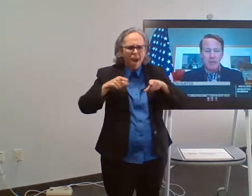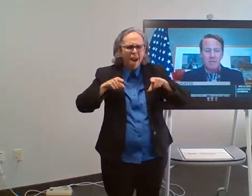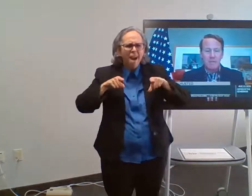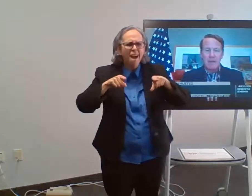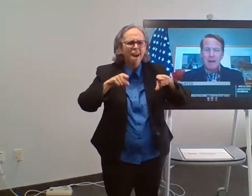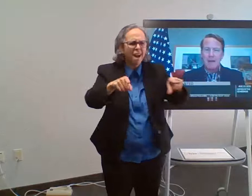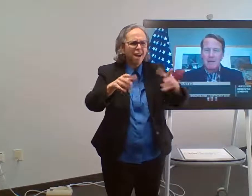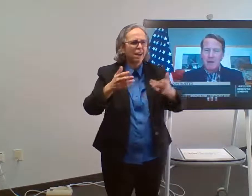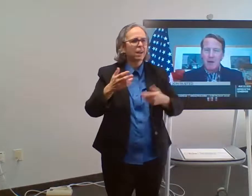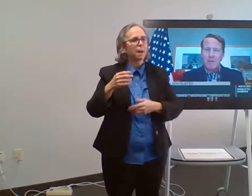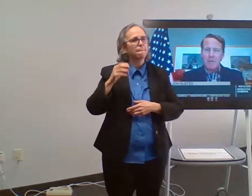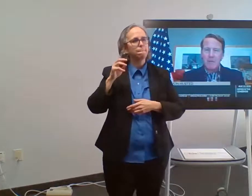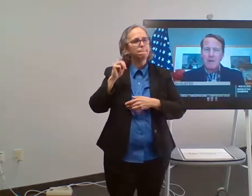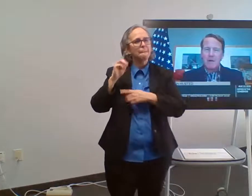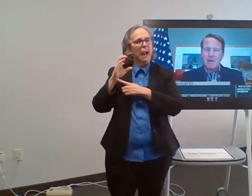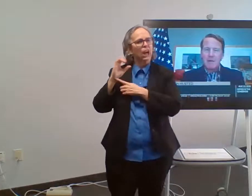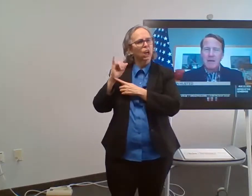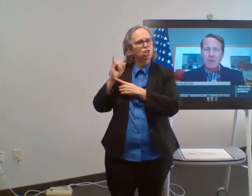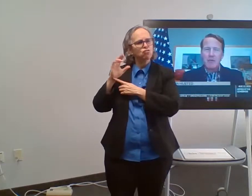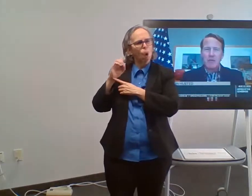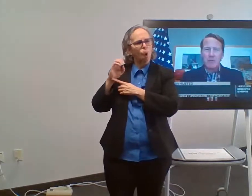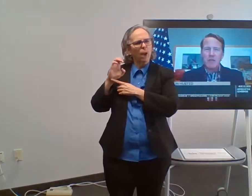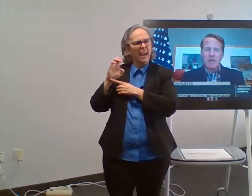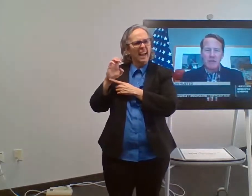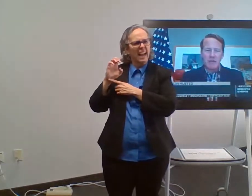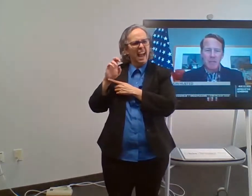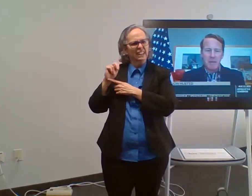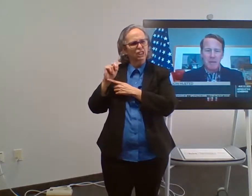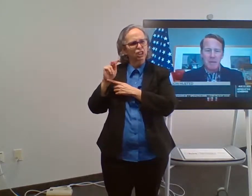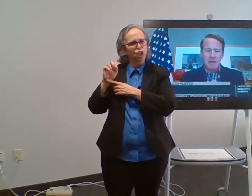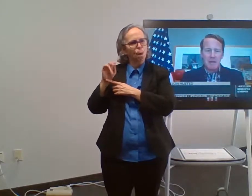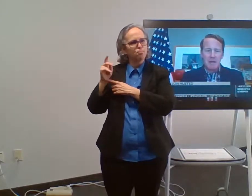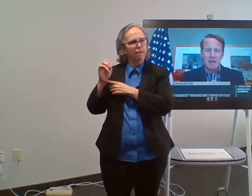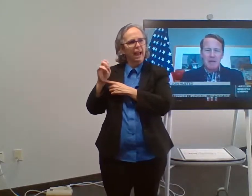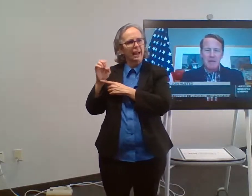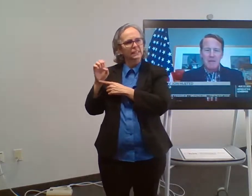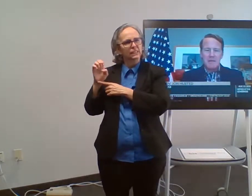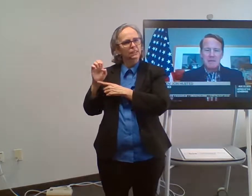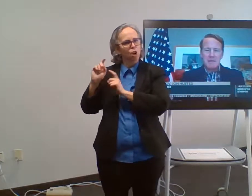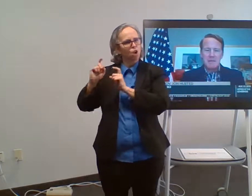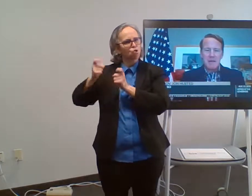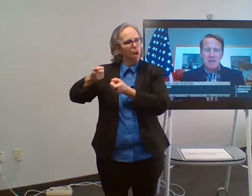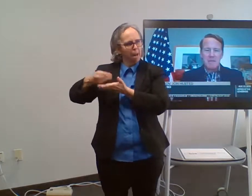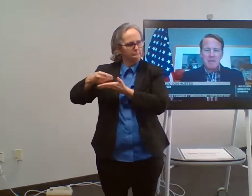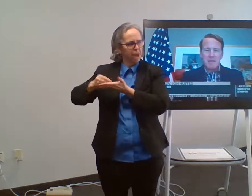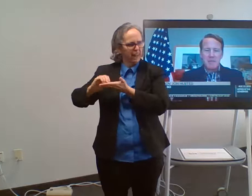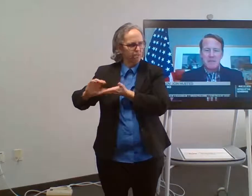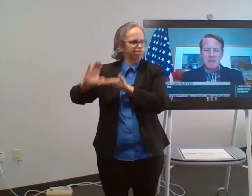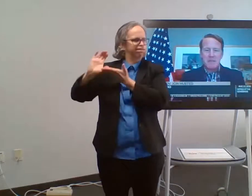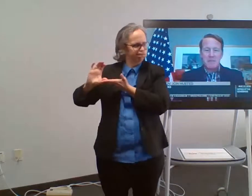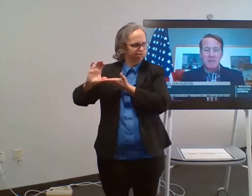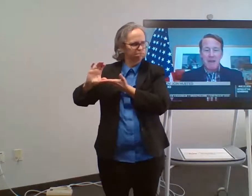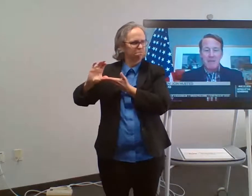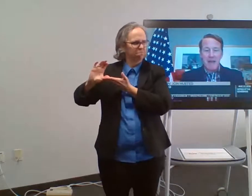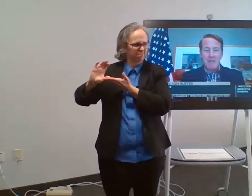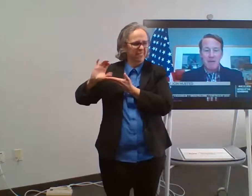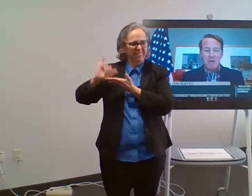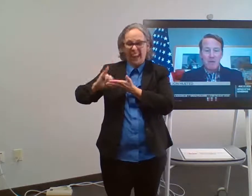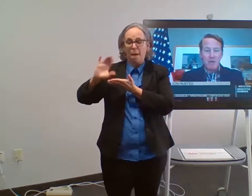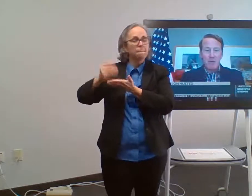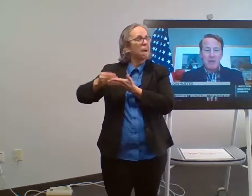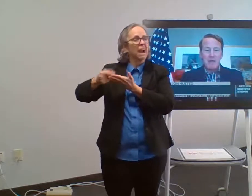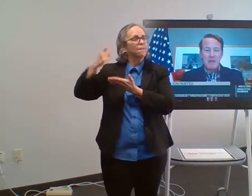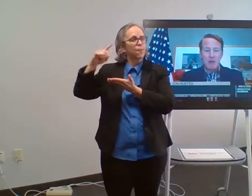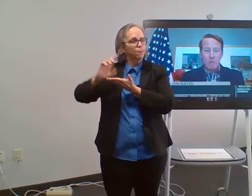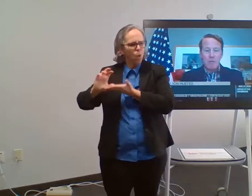Enterprise Grant to help create a bridge during the pandemic. This is specifically to provide